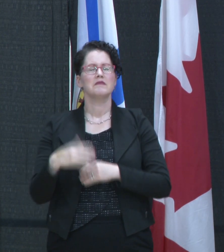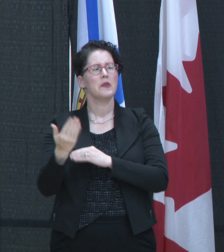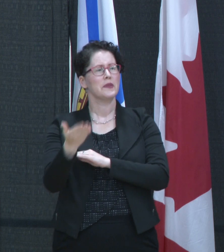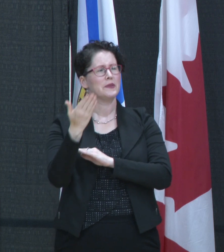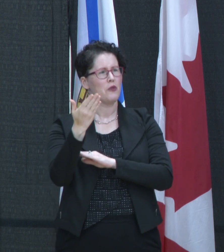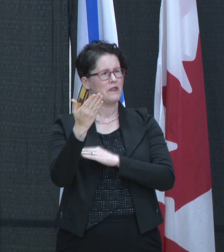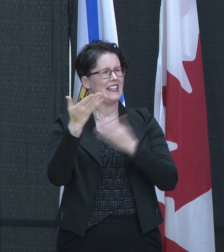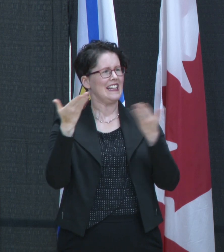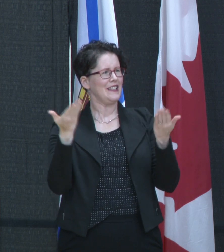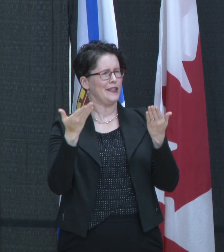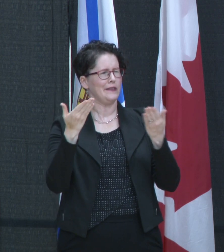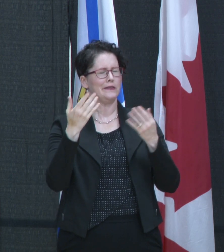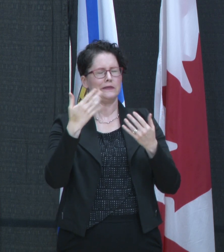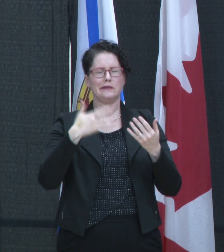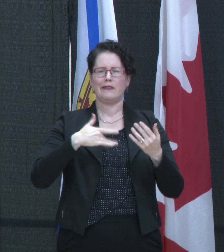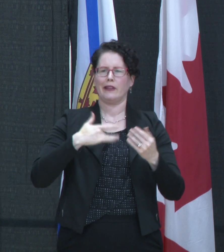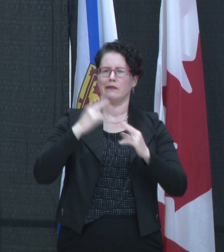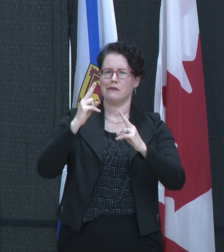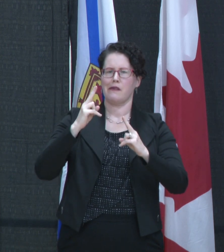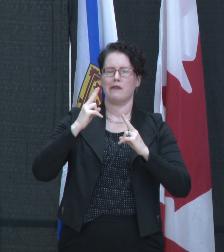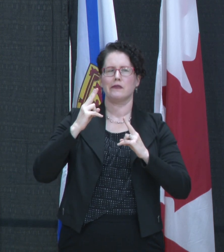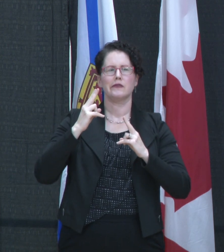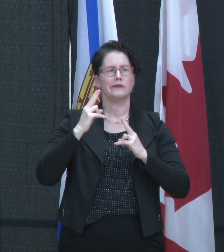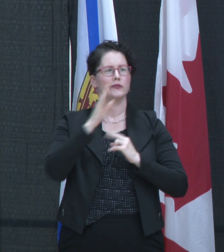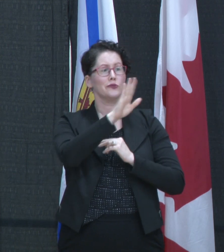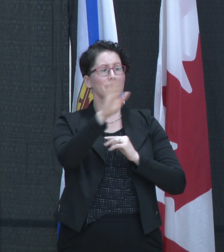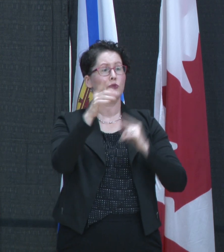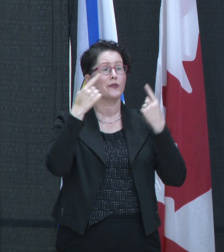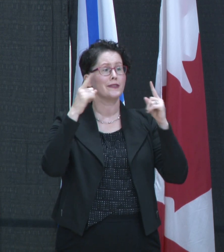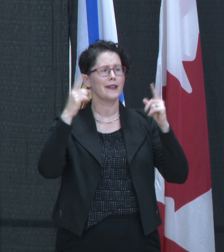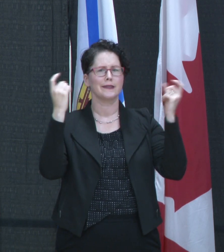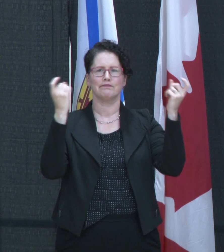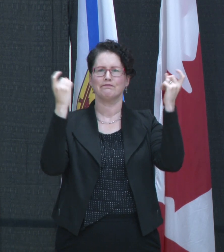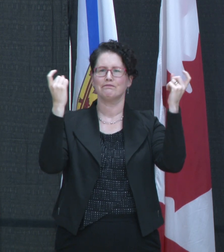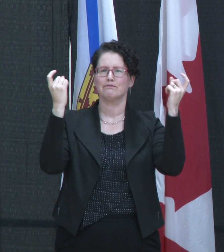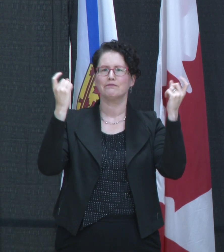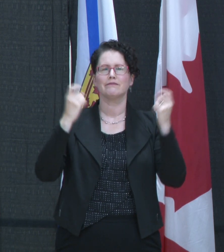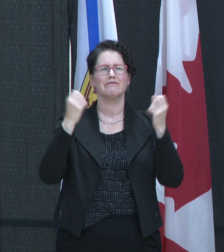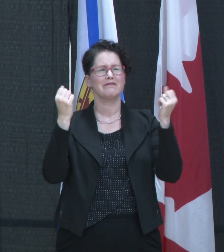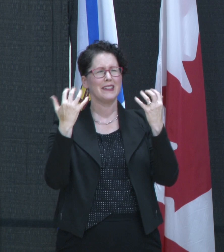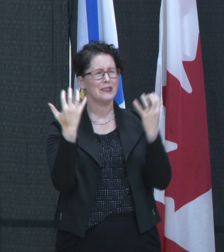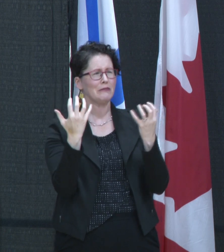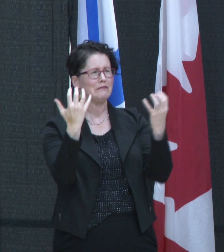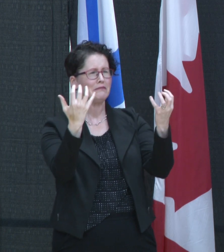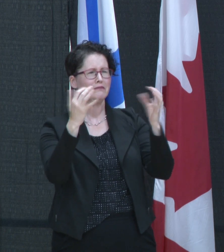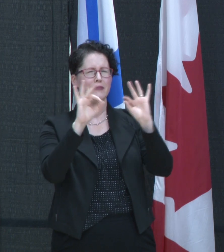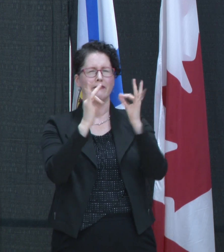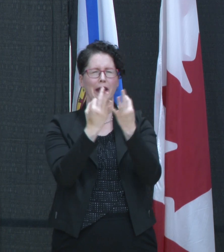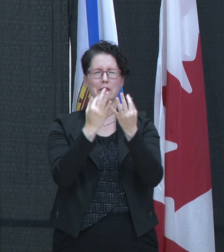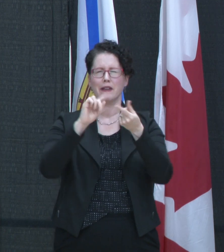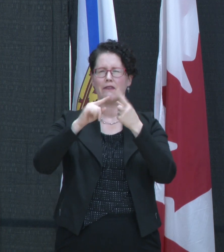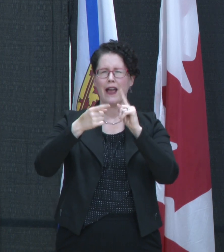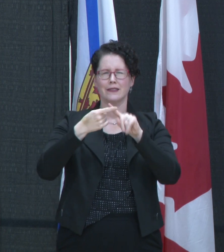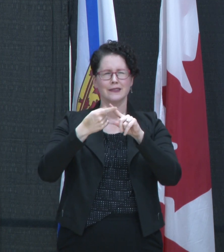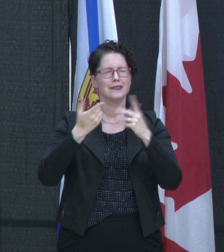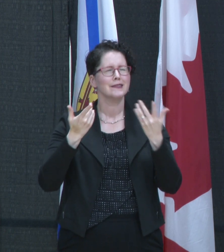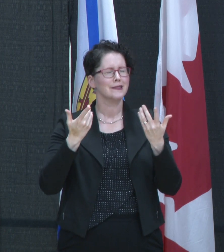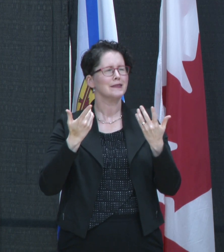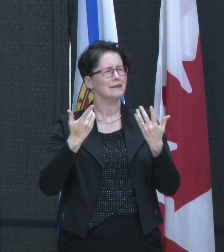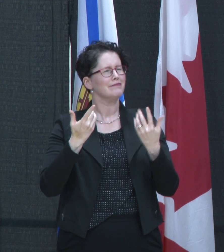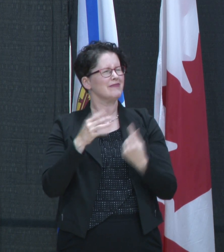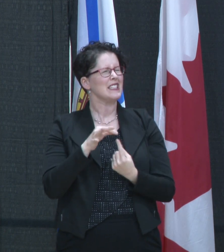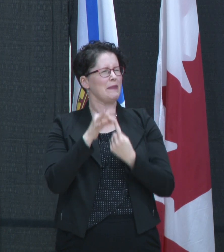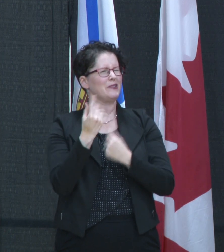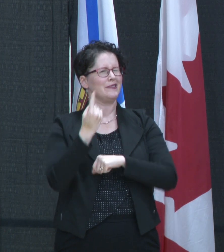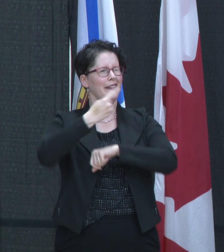celebrate the success of our graduates with family and friends and loved ones, and it's particularly special for me. I